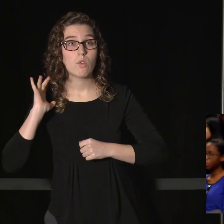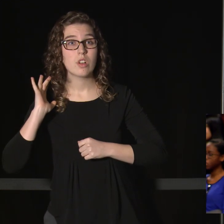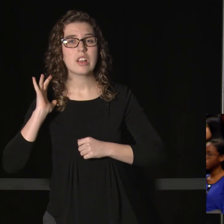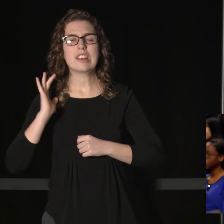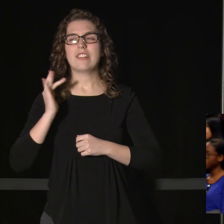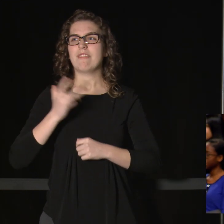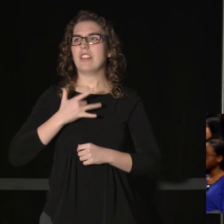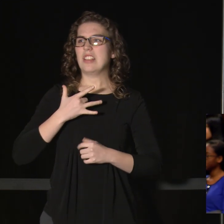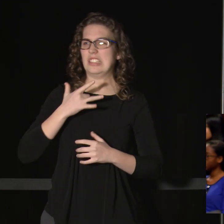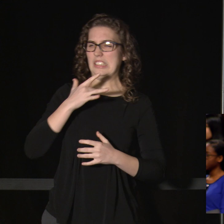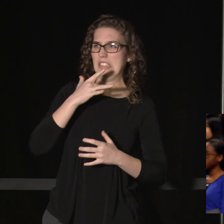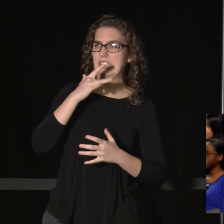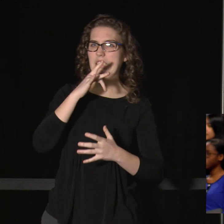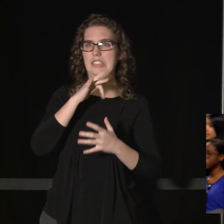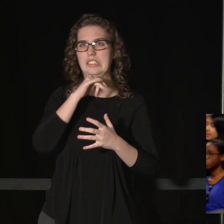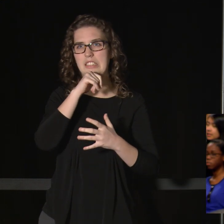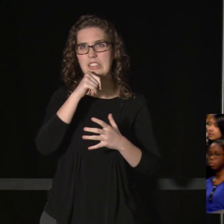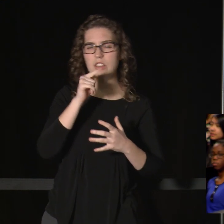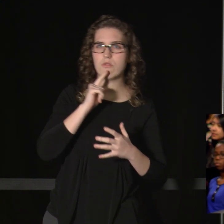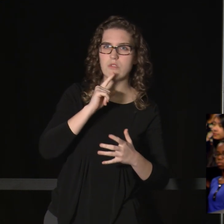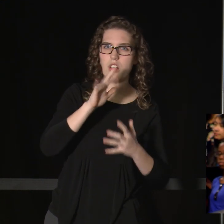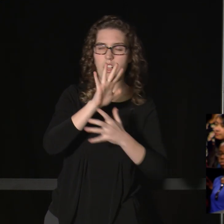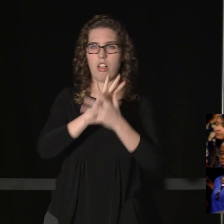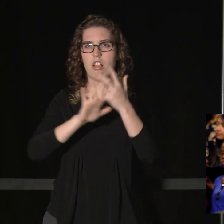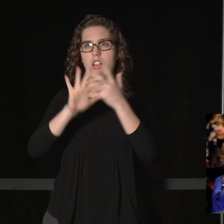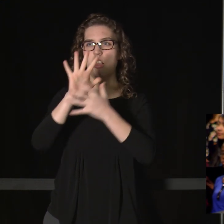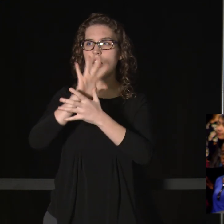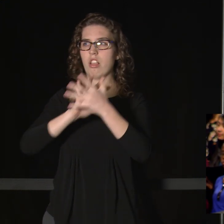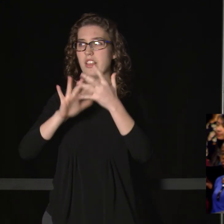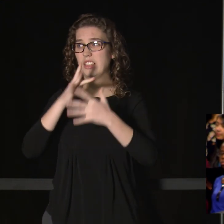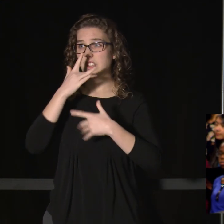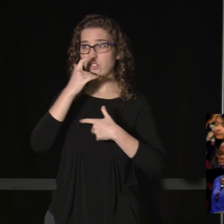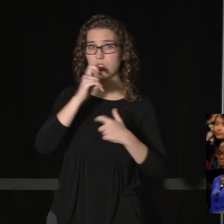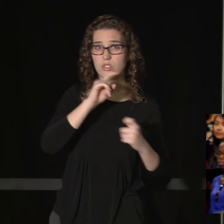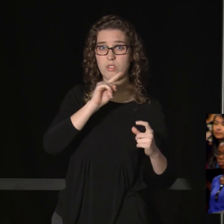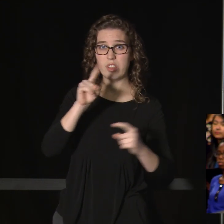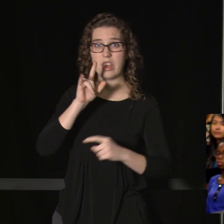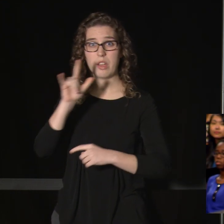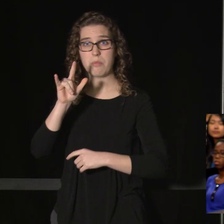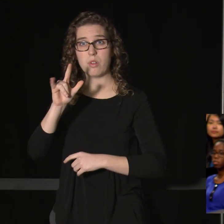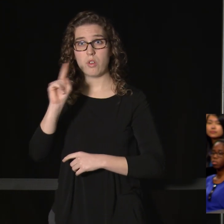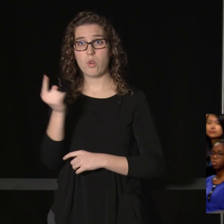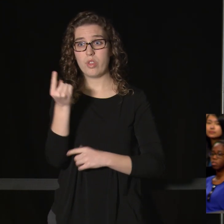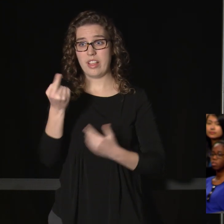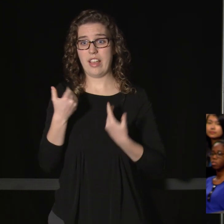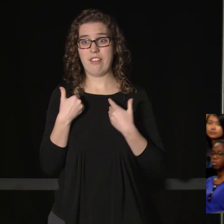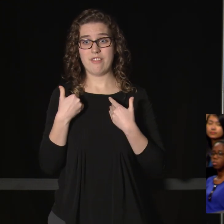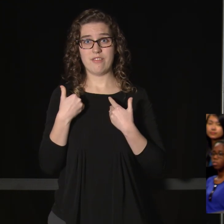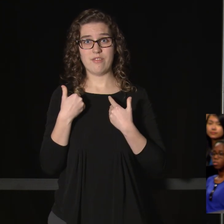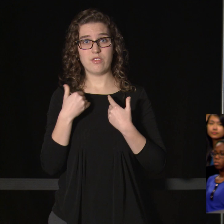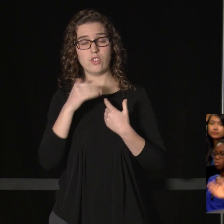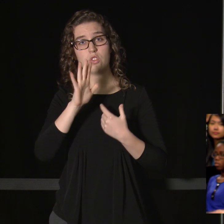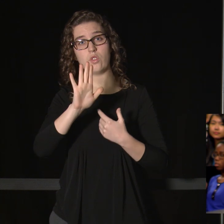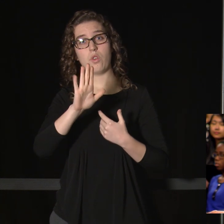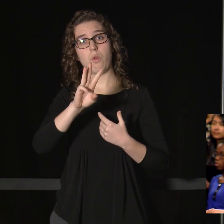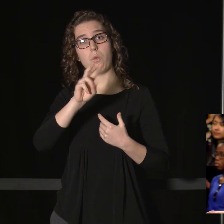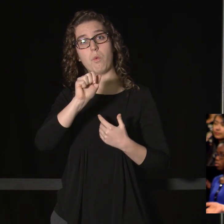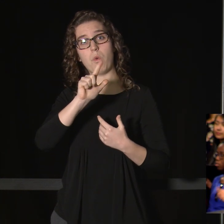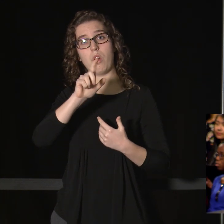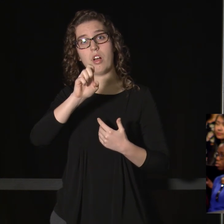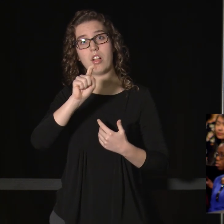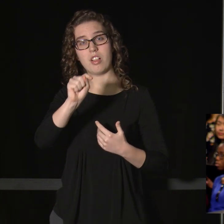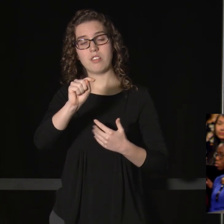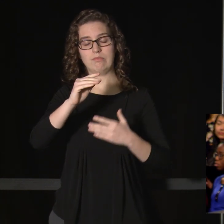feels surreal. It was interesting going to the airport and only having your wallet. It was kind of fun to not have to be responsible for your